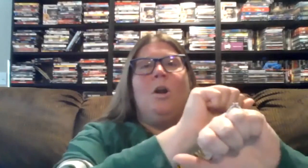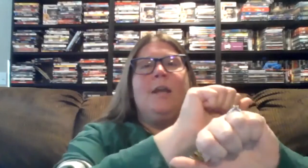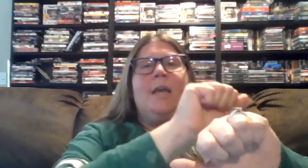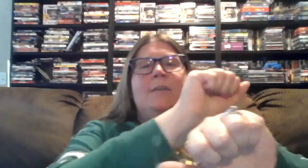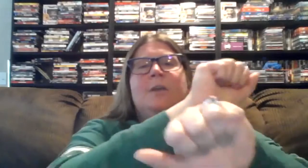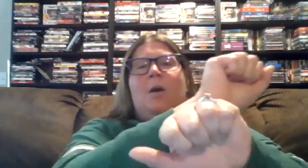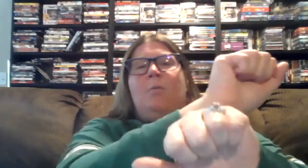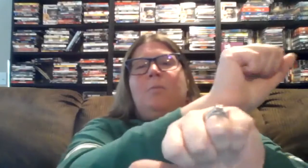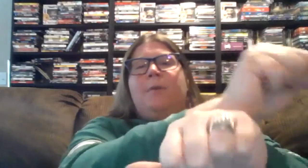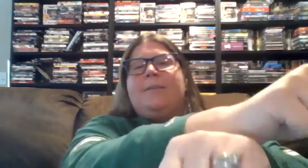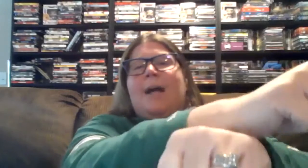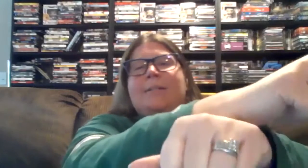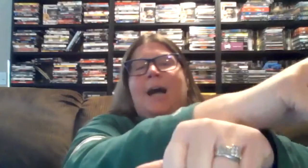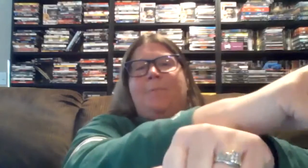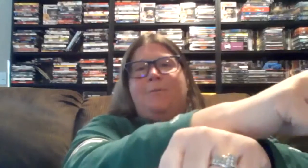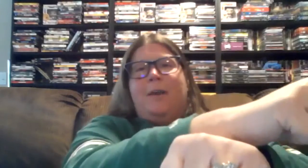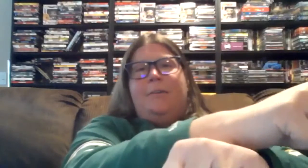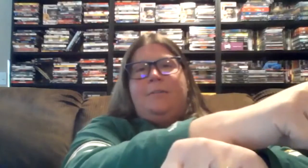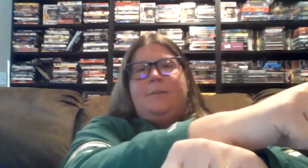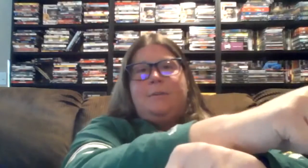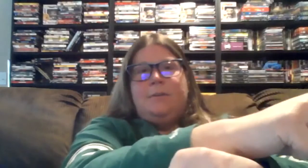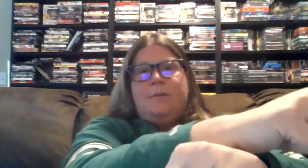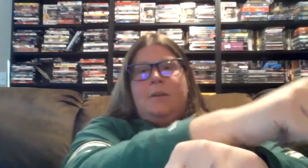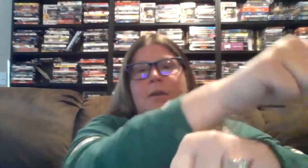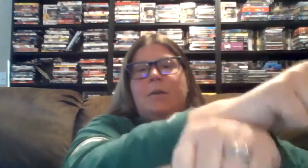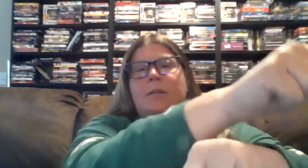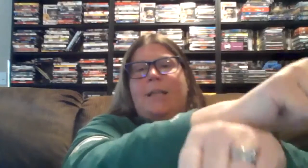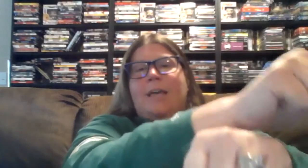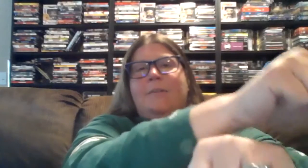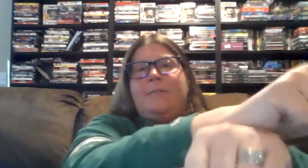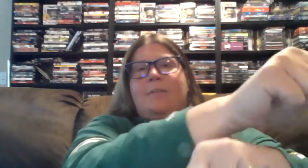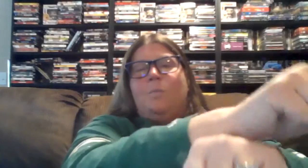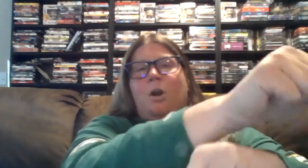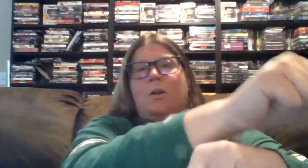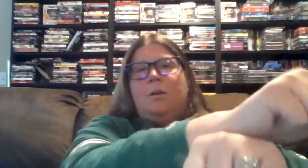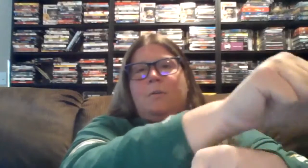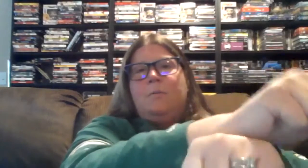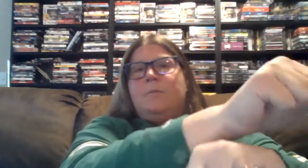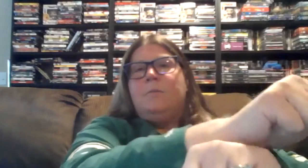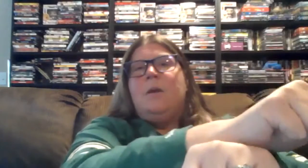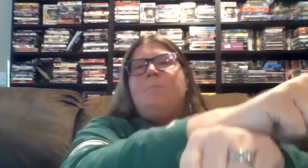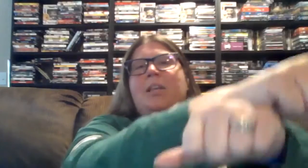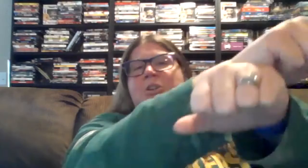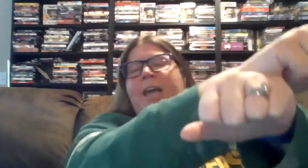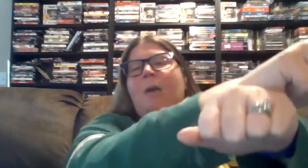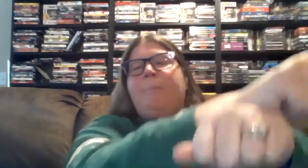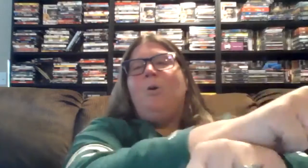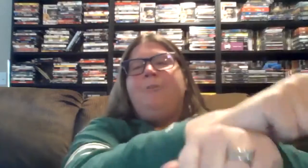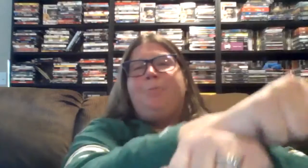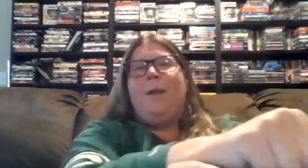Work is wrist on top of wrist, like this. That's work. Make sure they are both